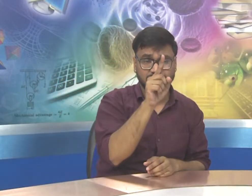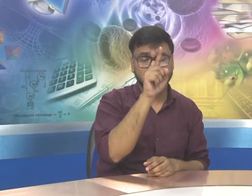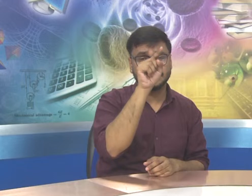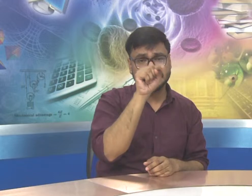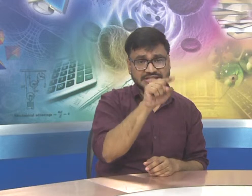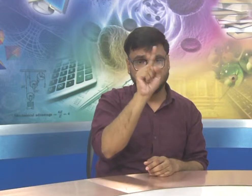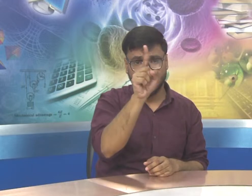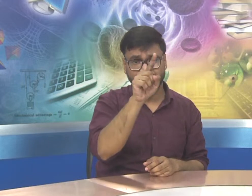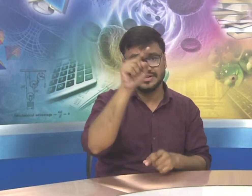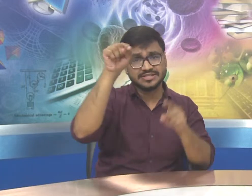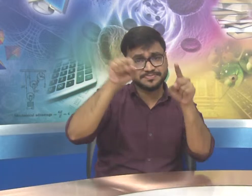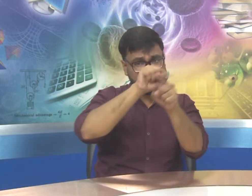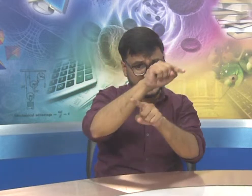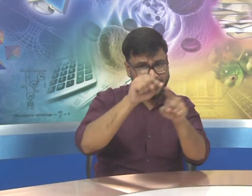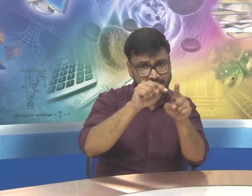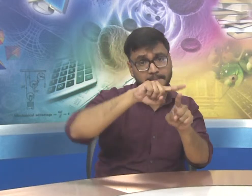Water always has